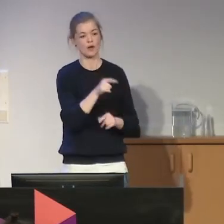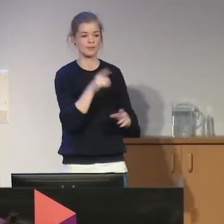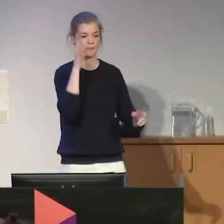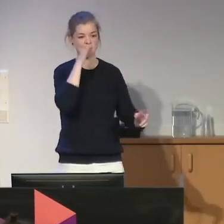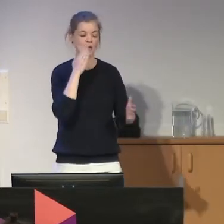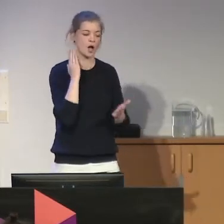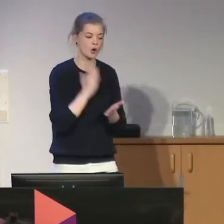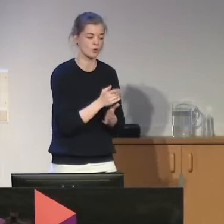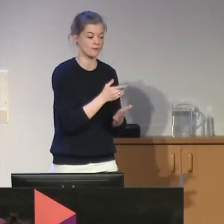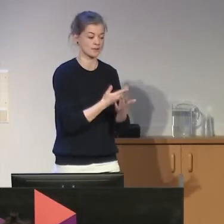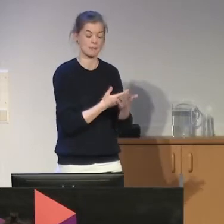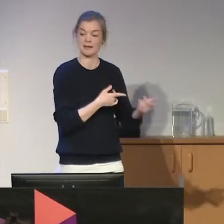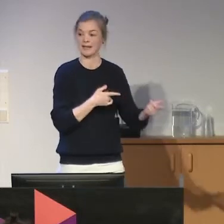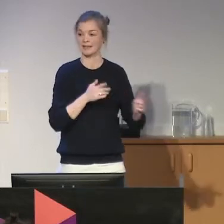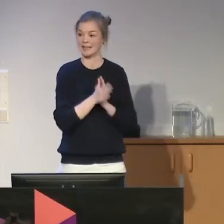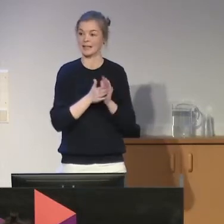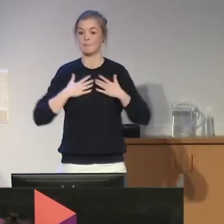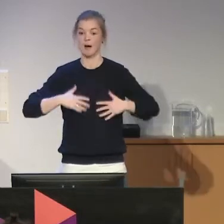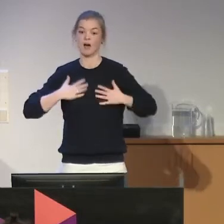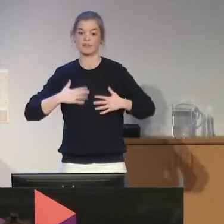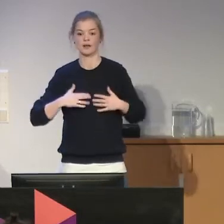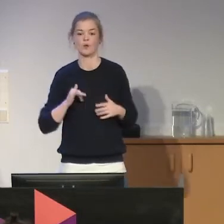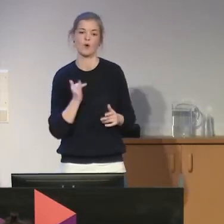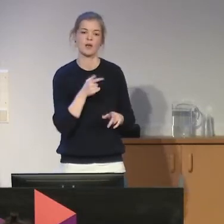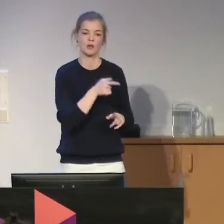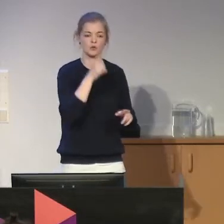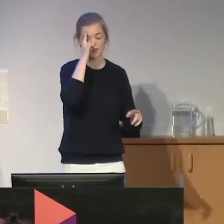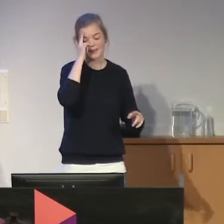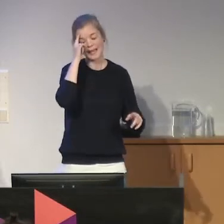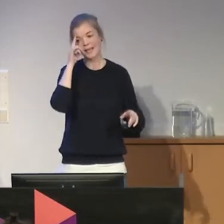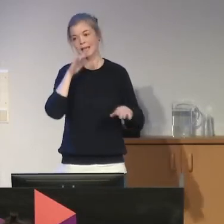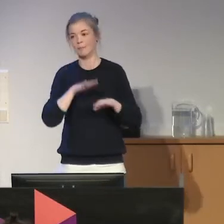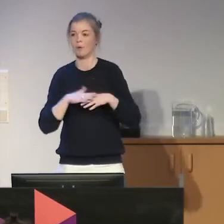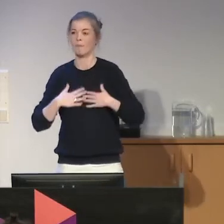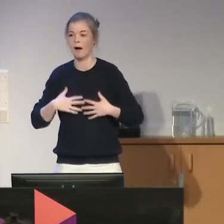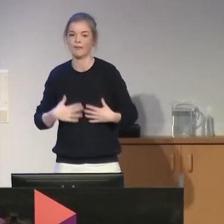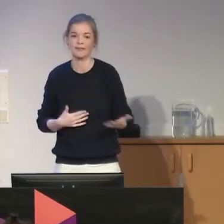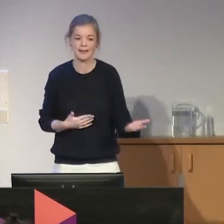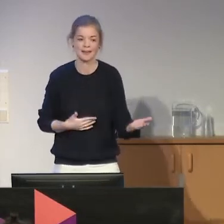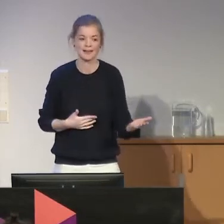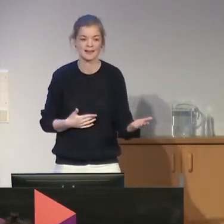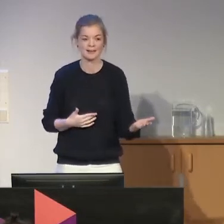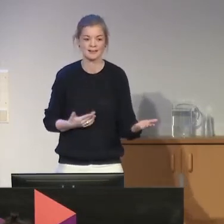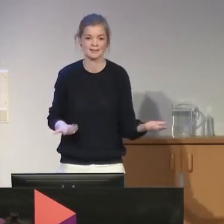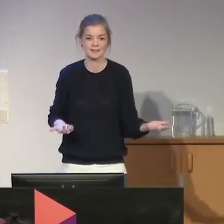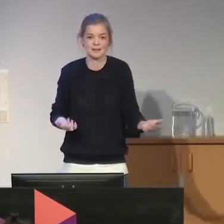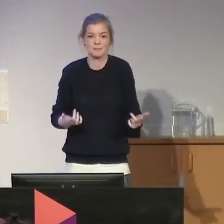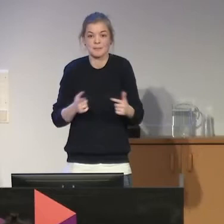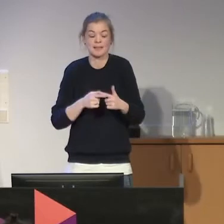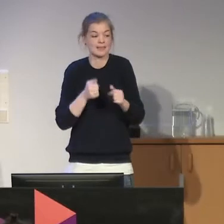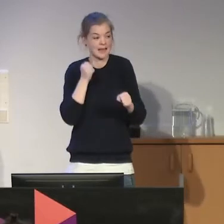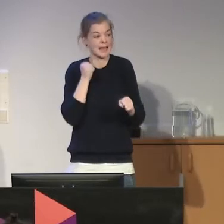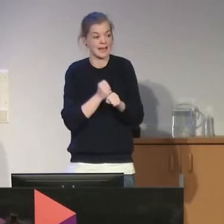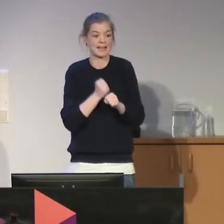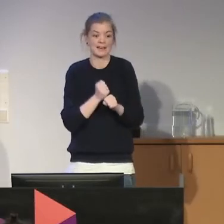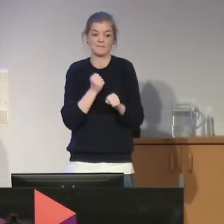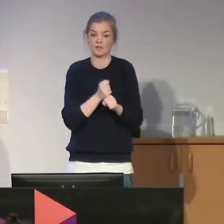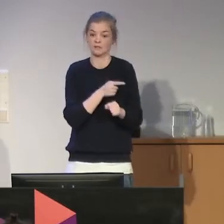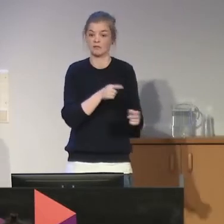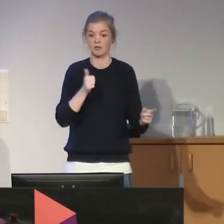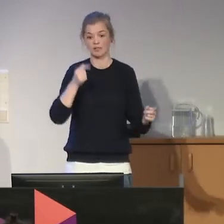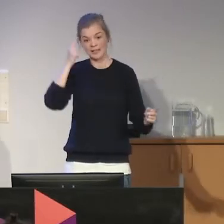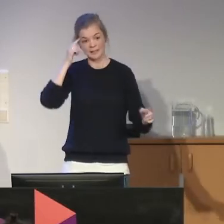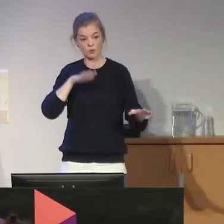other people will not see. You know, oh, this sign doesn't mean this. Like, for example, I was saying with bathroom, for example, or to bathe, this